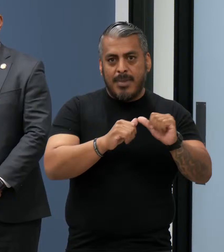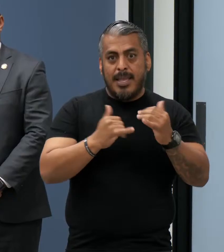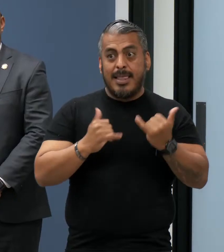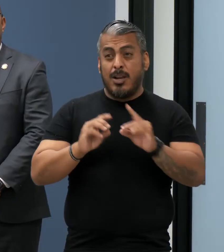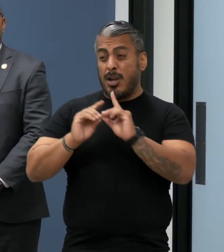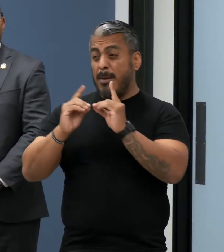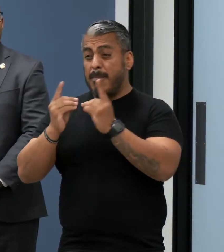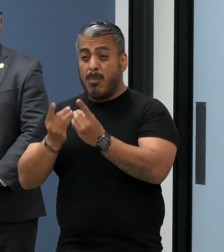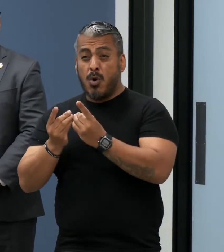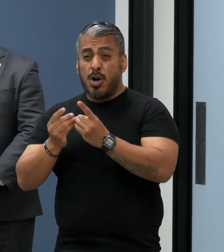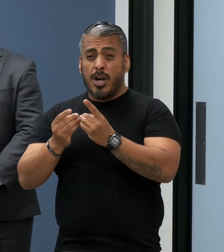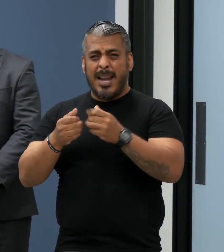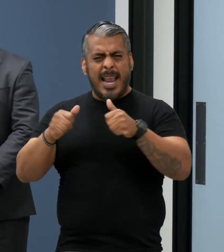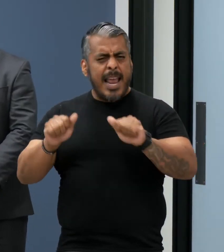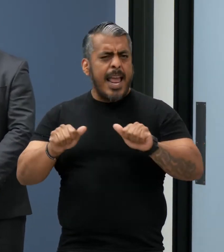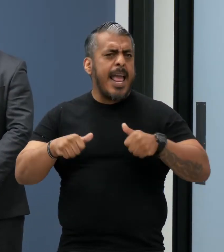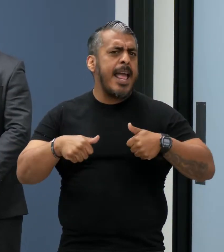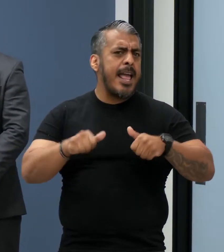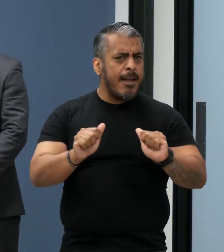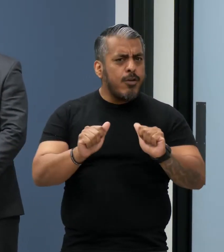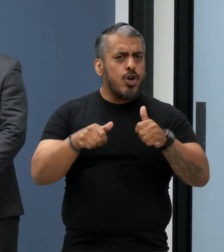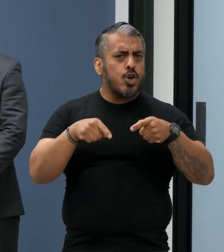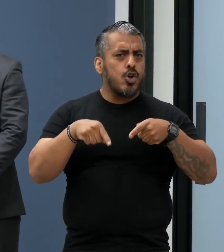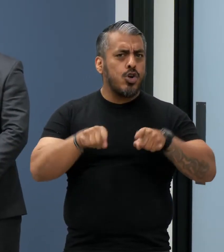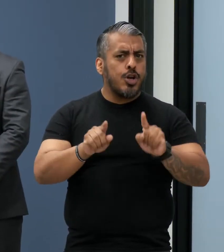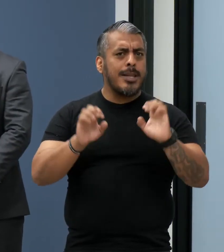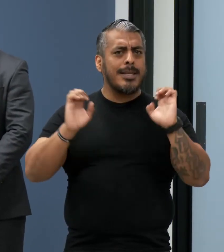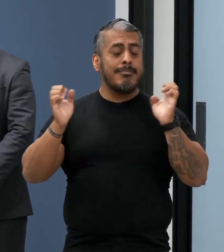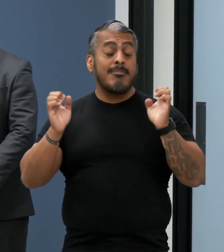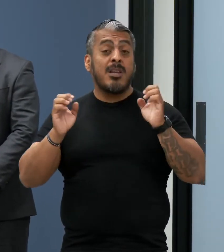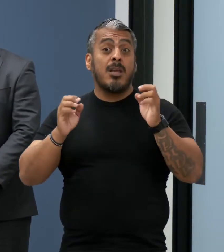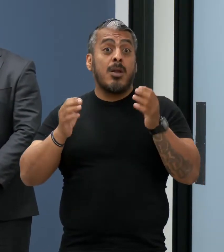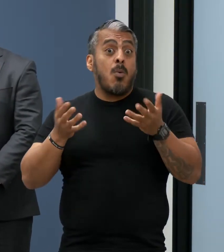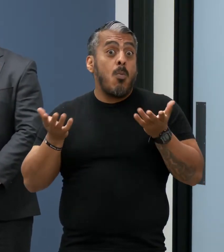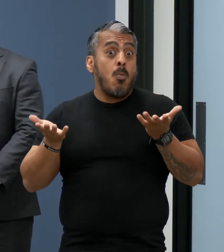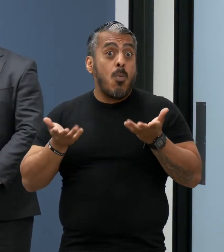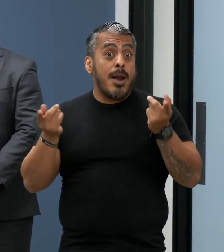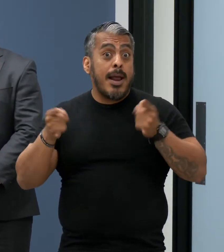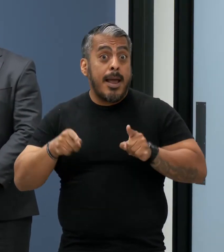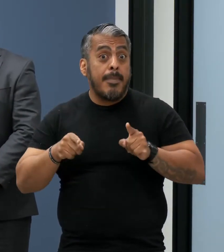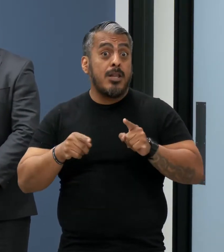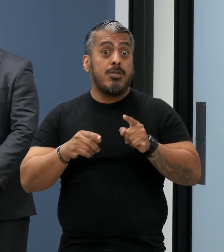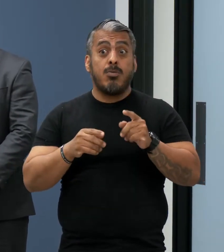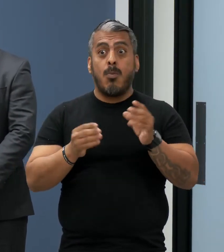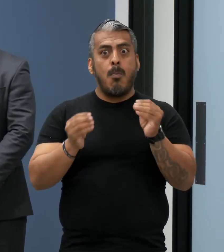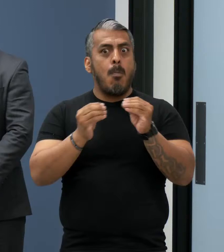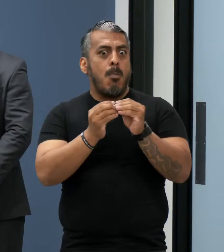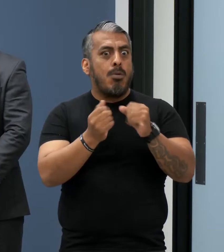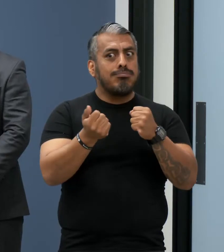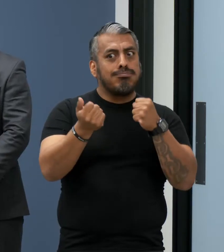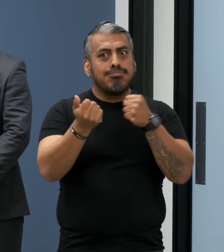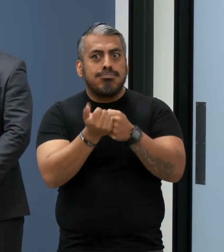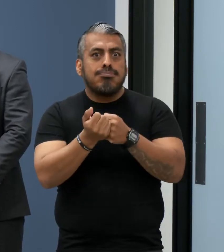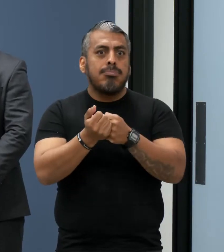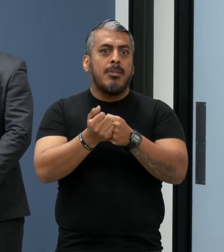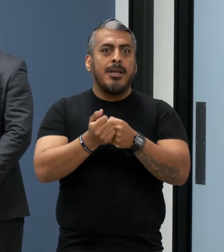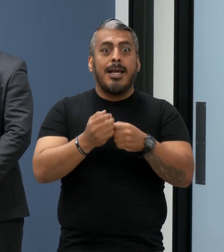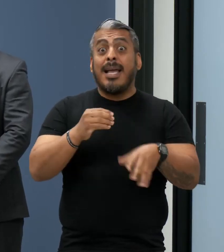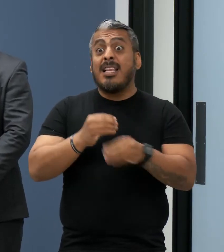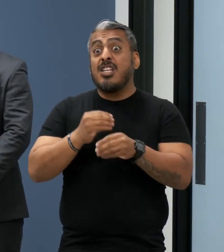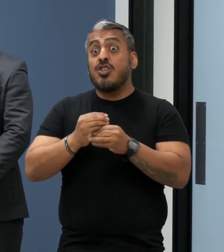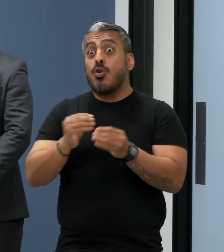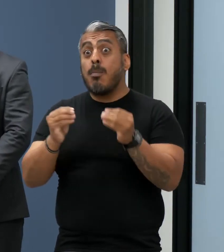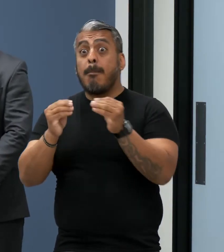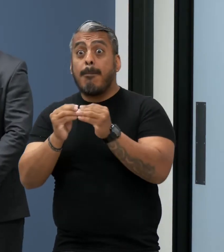interdepartmental effort made during the emergency resulted in increased outreach, including the addition of 2 new